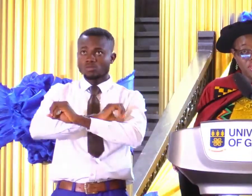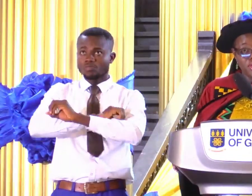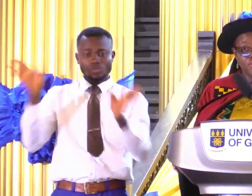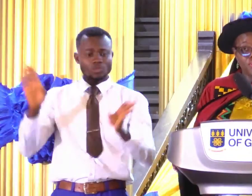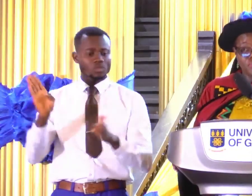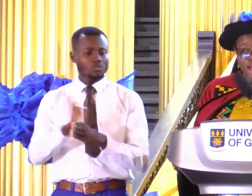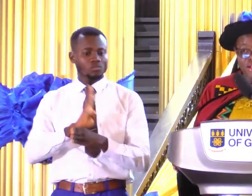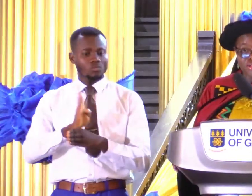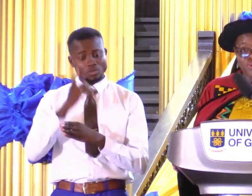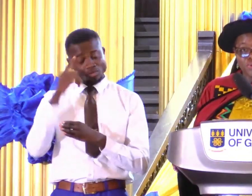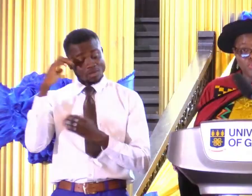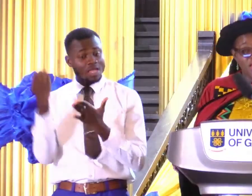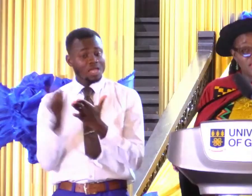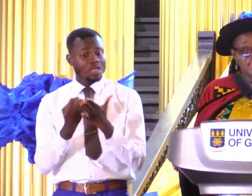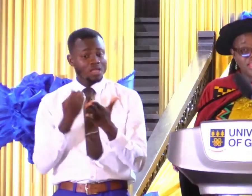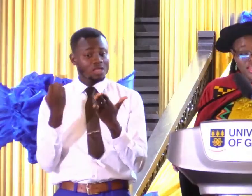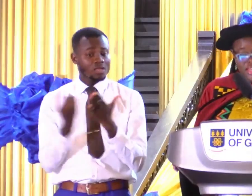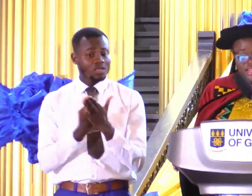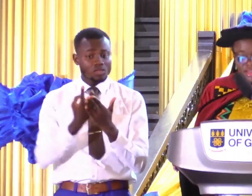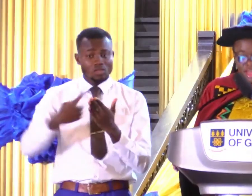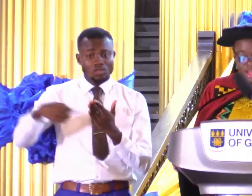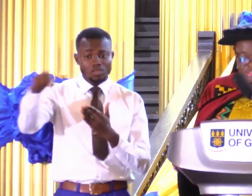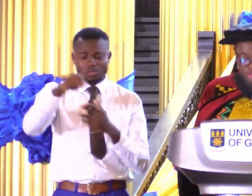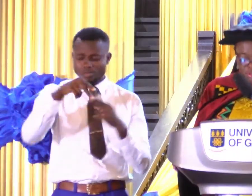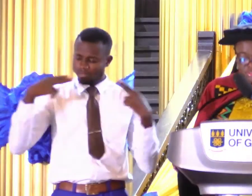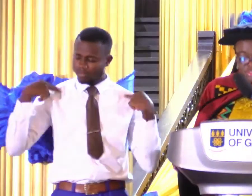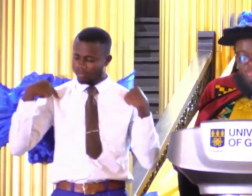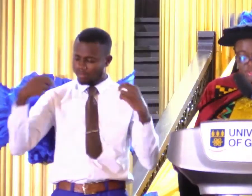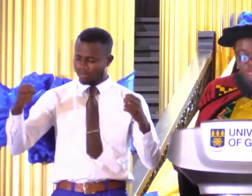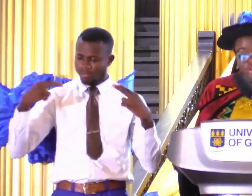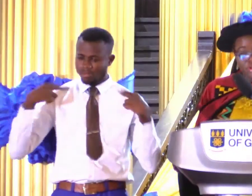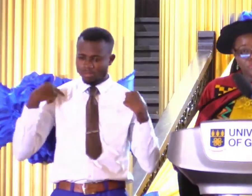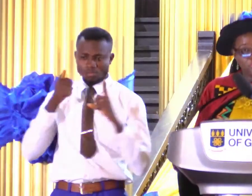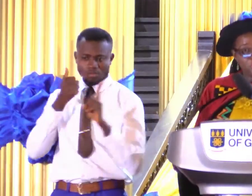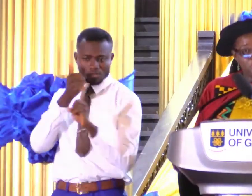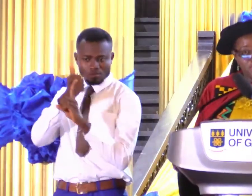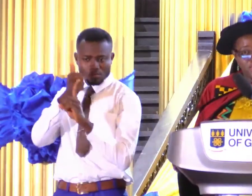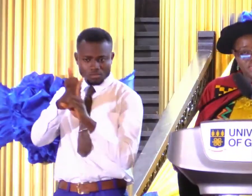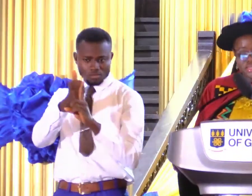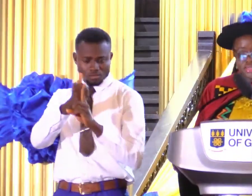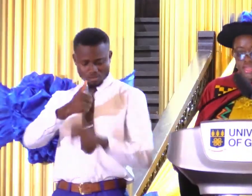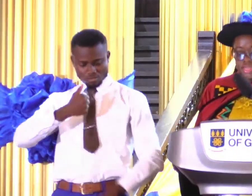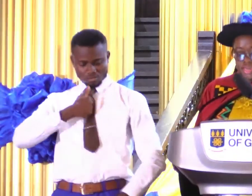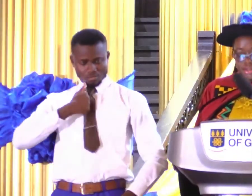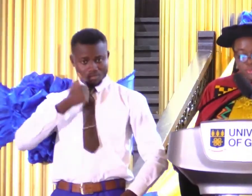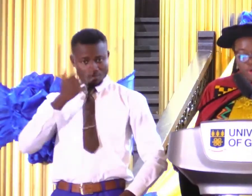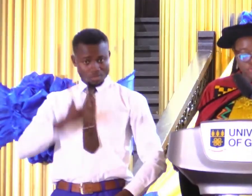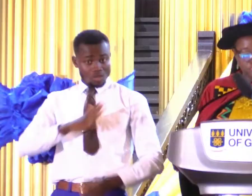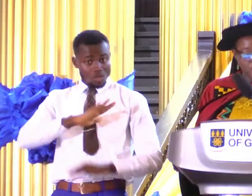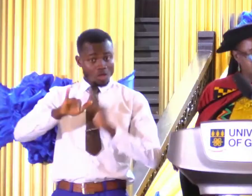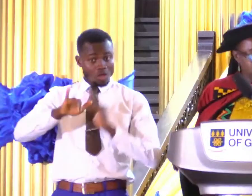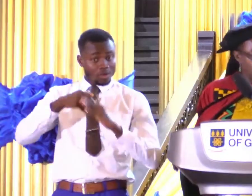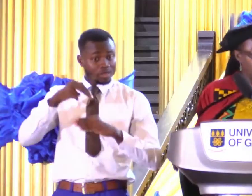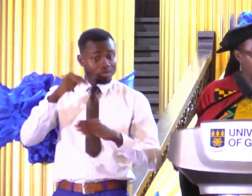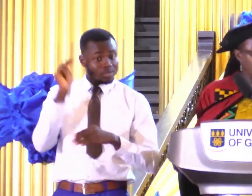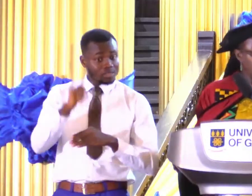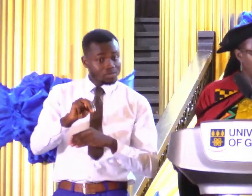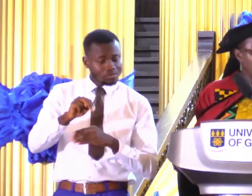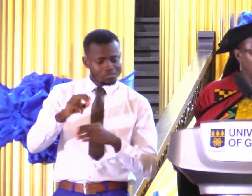economy while we are healing ourselves. What we need is a little more